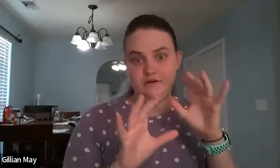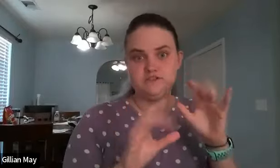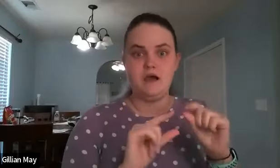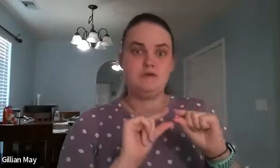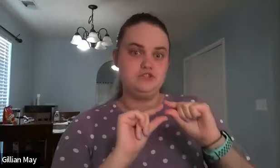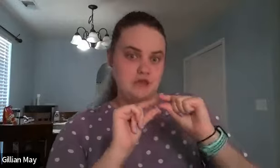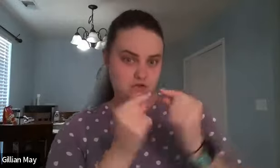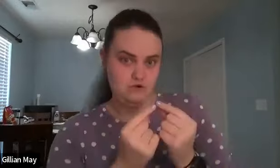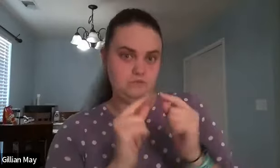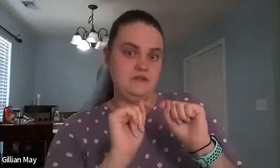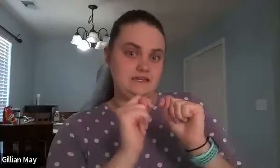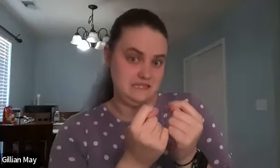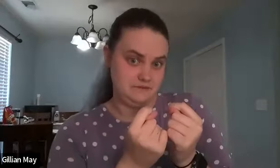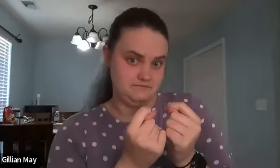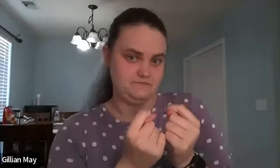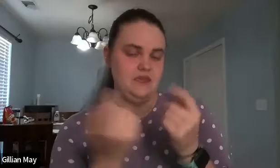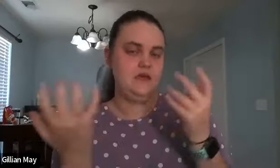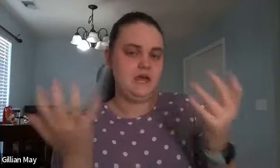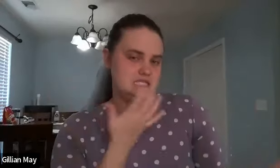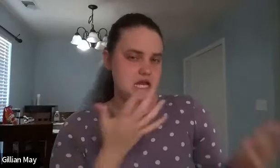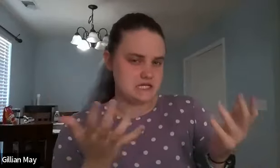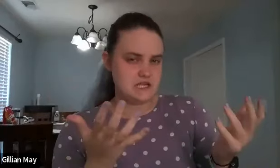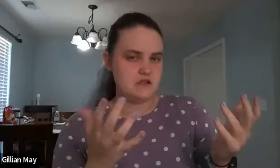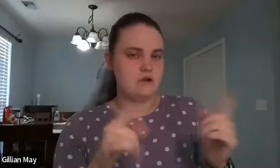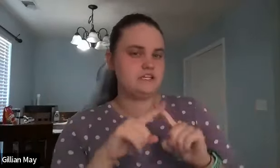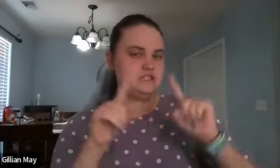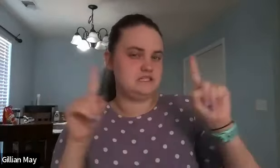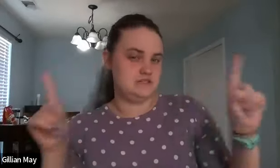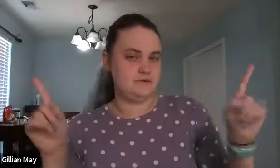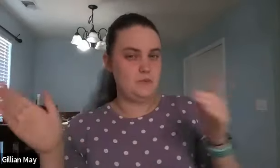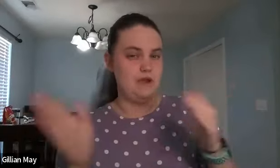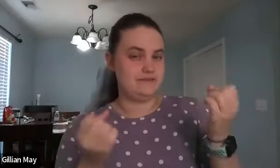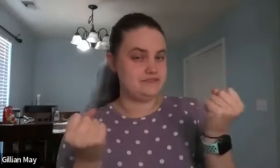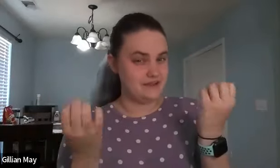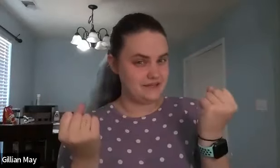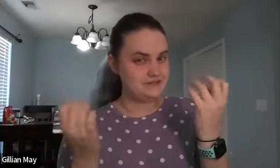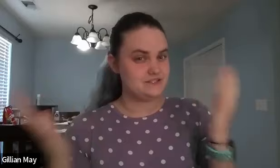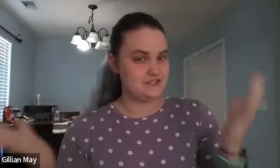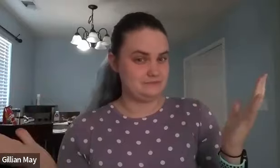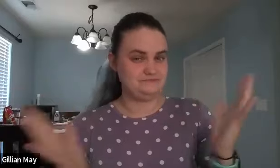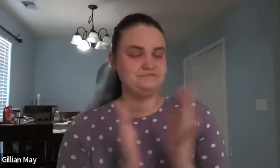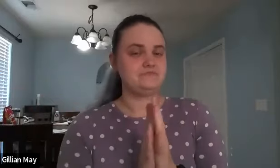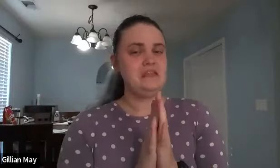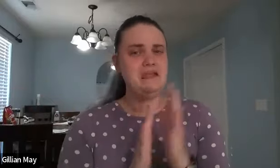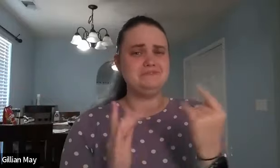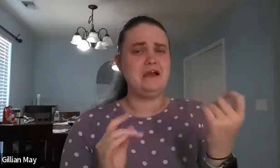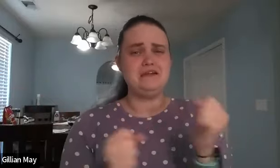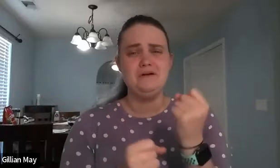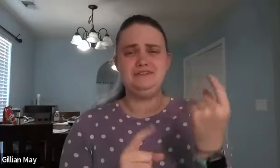So I will do that group or that team. It's not necessarily wrong. It's just a different way of signing. So I'm sorry. I know